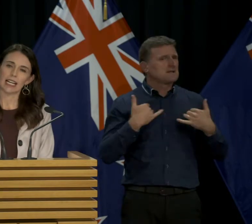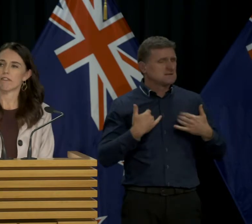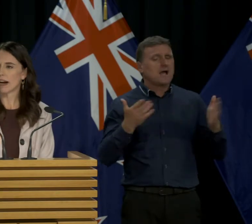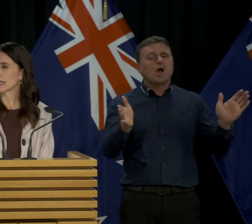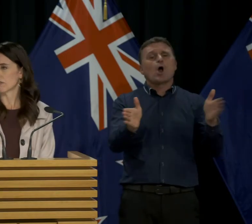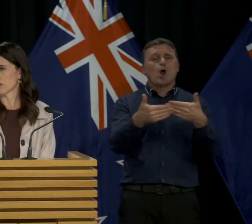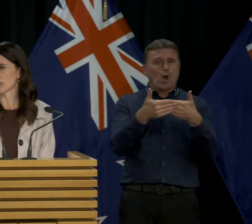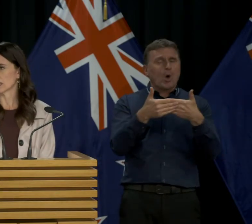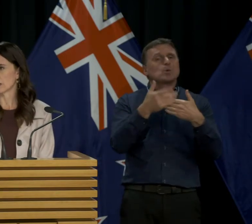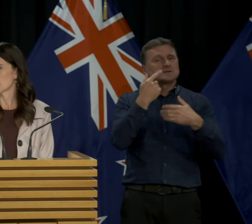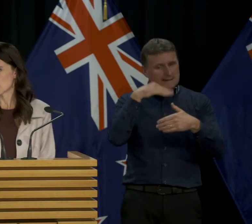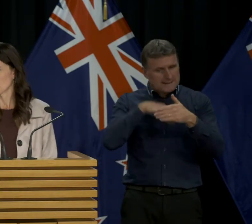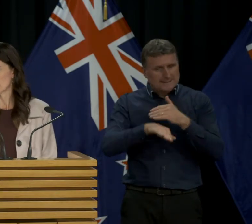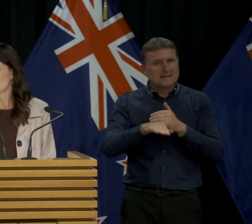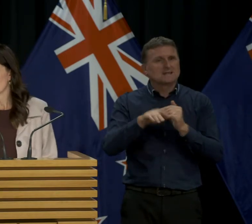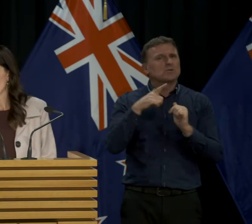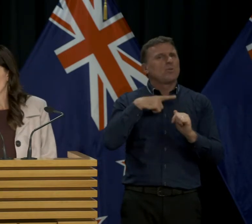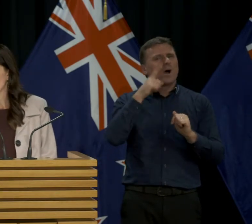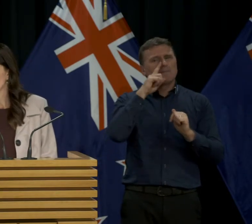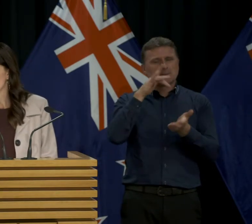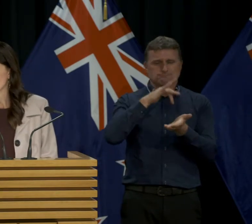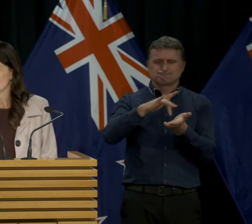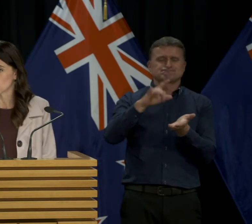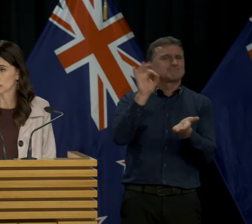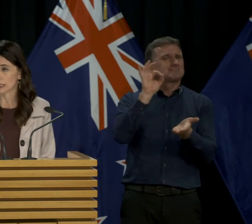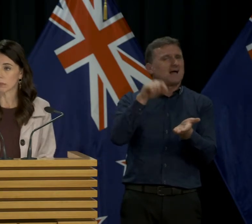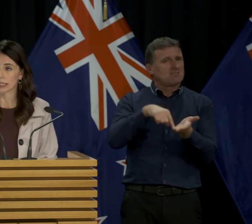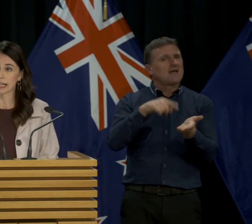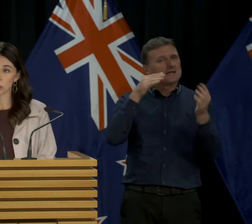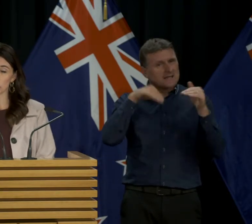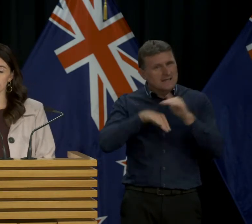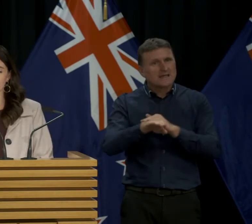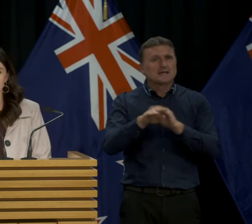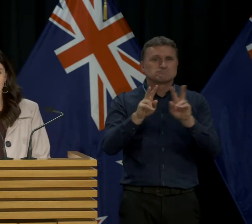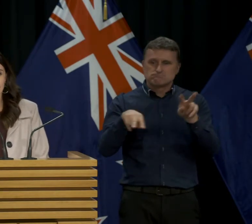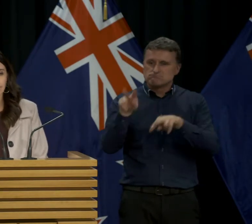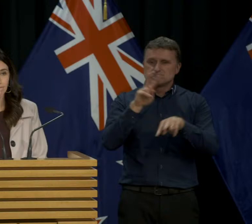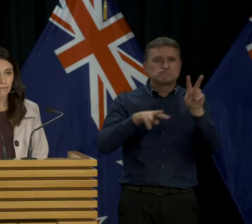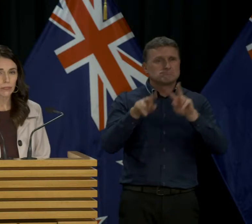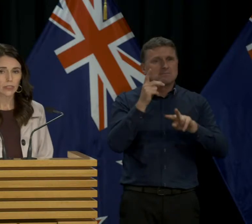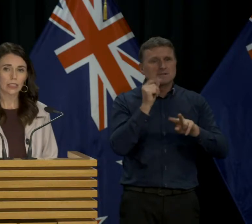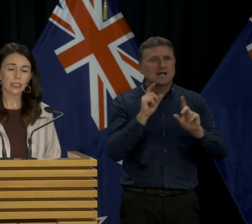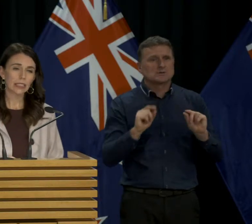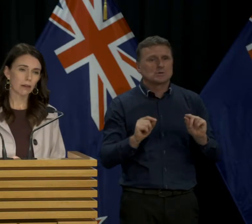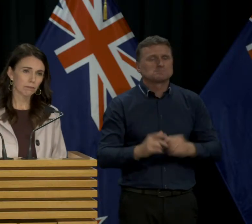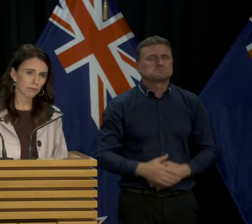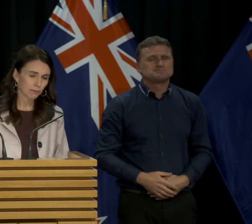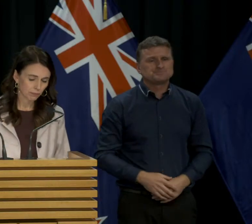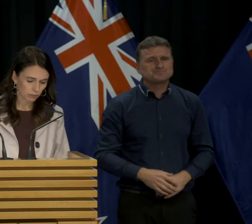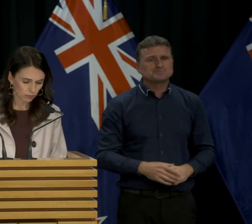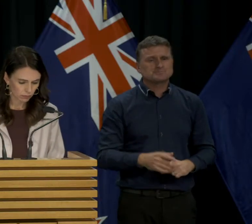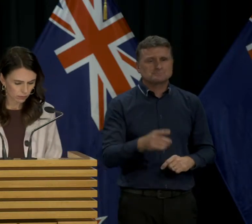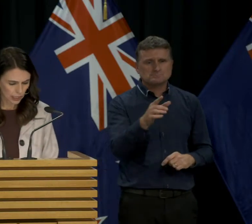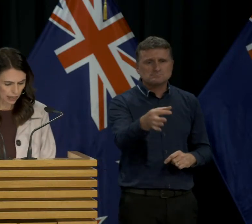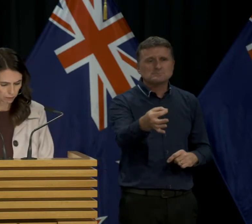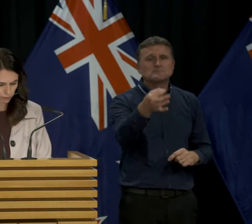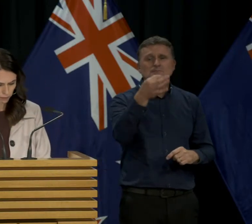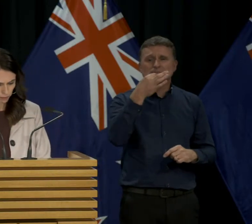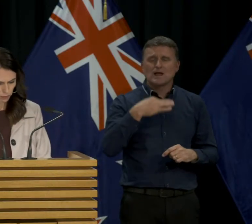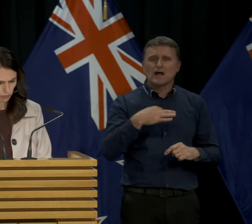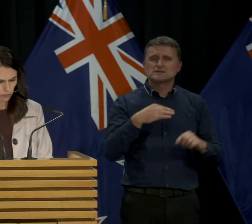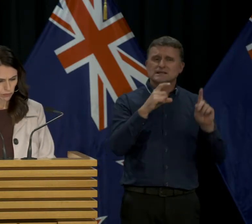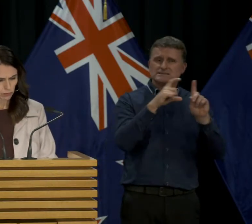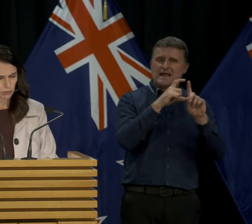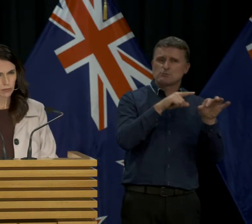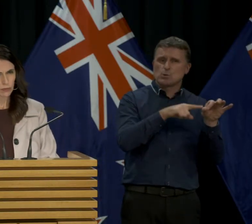person in a vacant facility, which is obviously the way we need it to be in order to complete that work. Minister, maybe just following up on Derek's question. Yeah. There